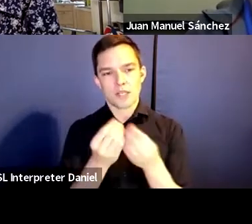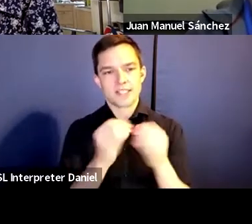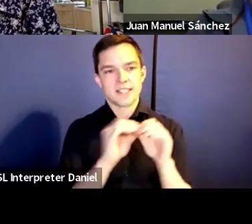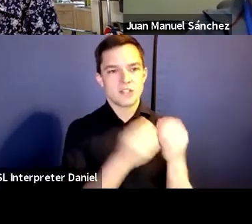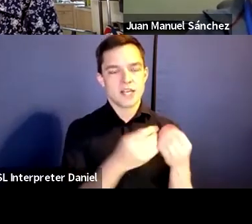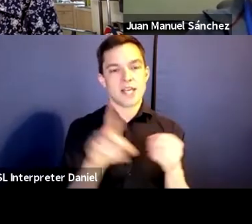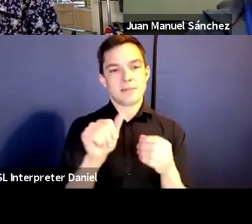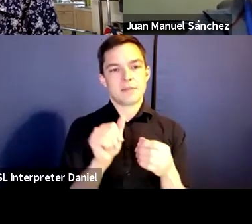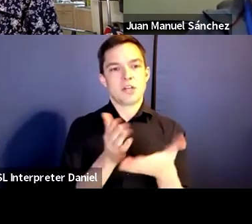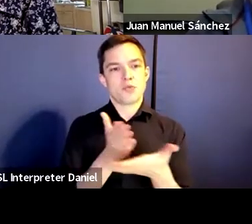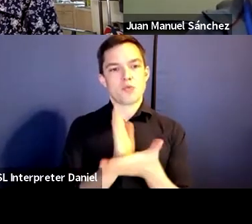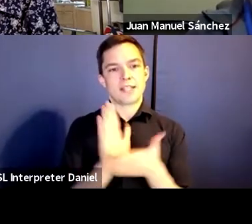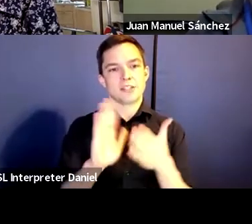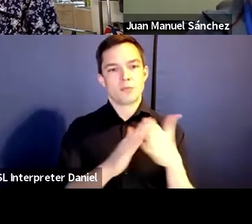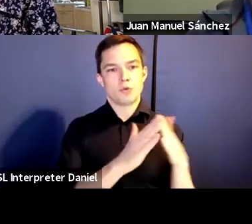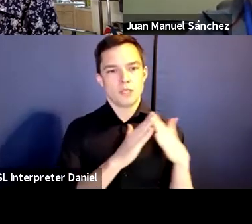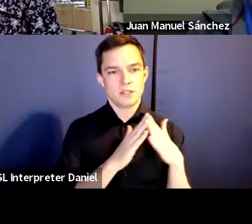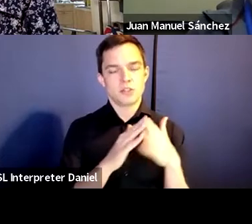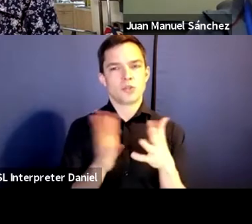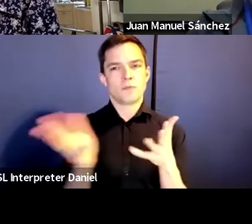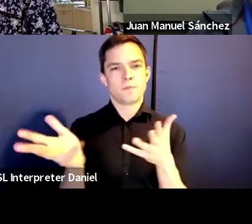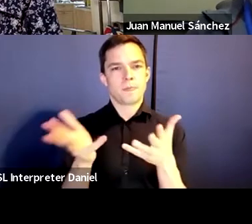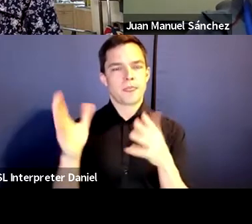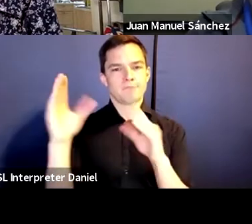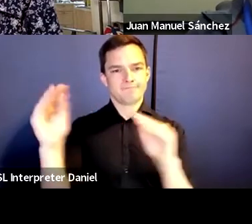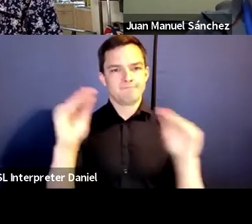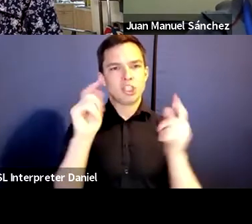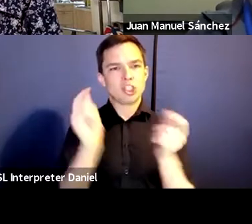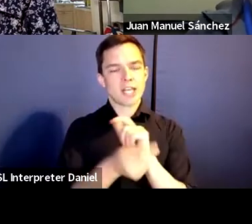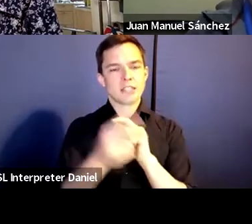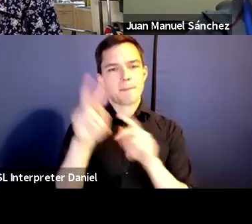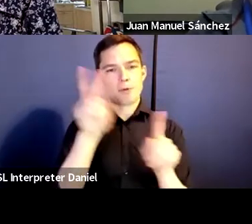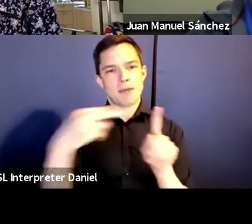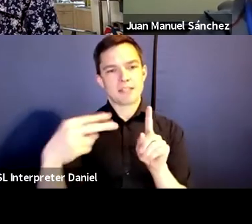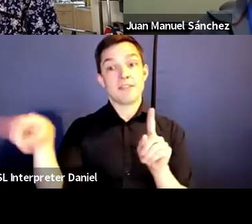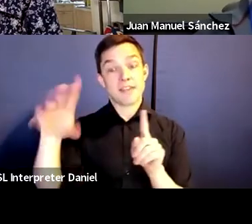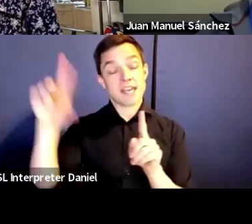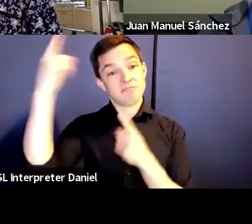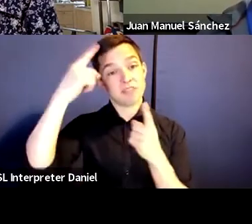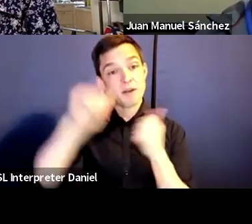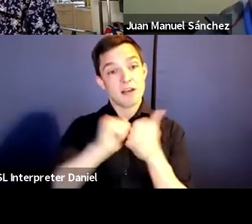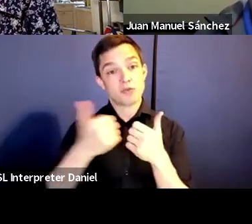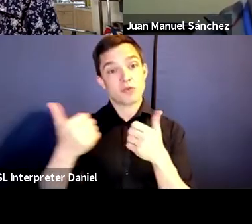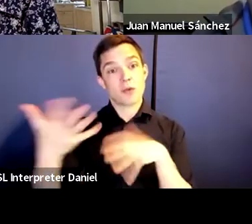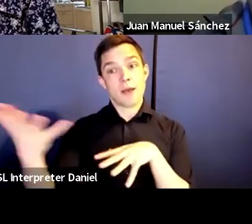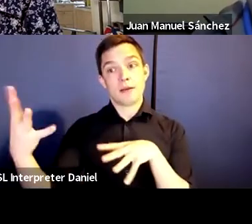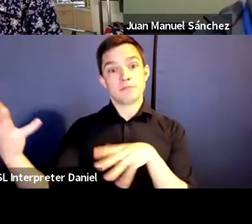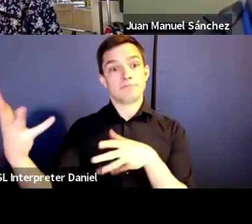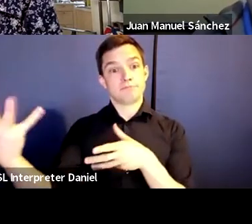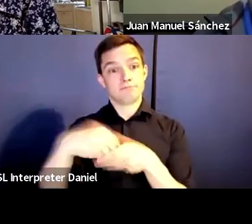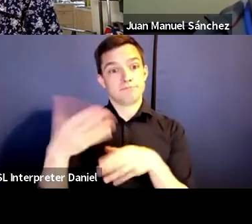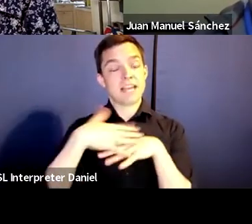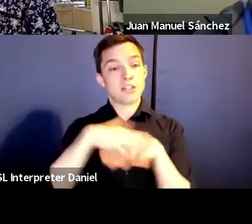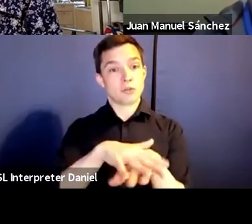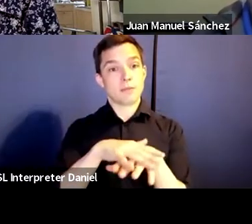disability rights communities to change perceptions, because they can think about how to mainstream inclusion in other project